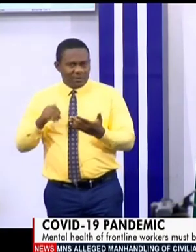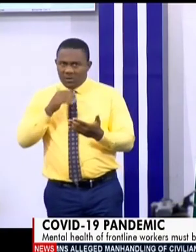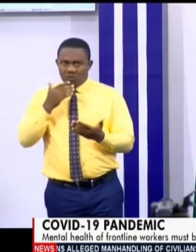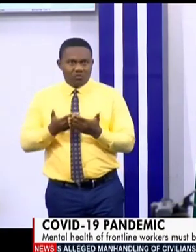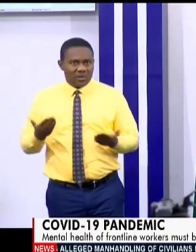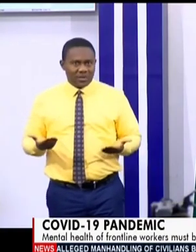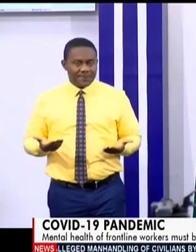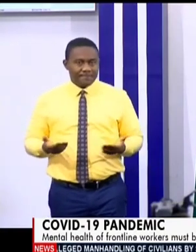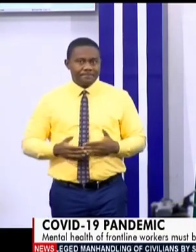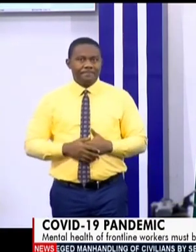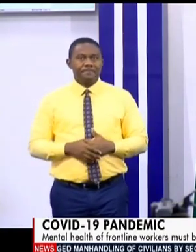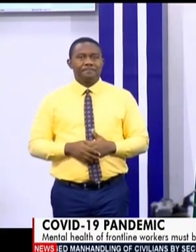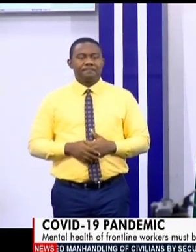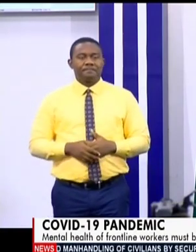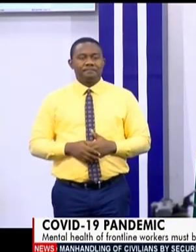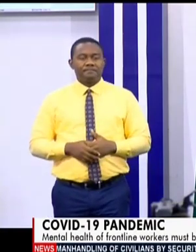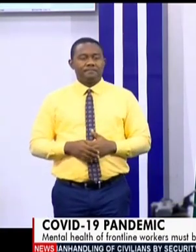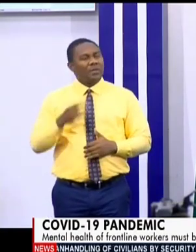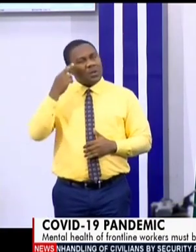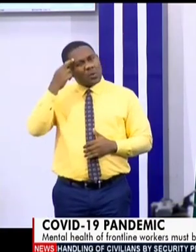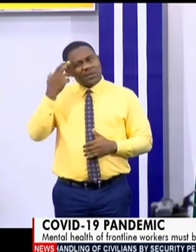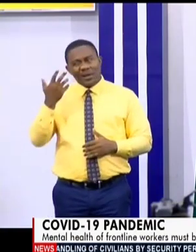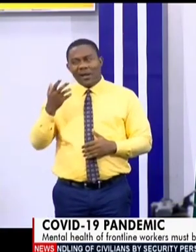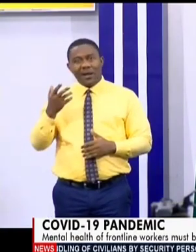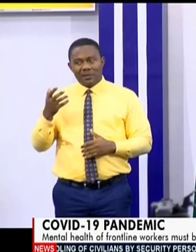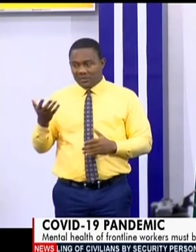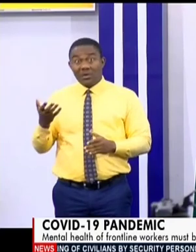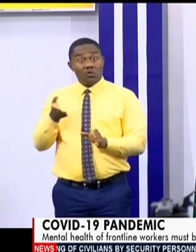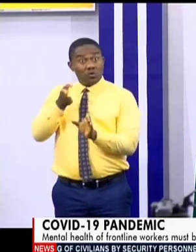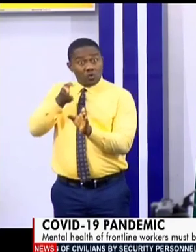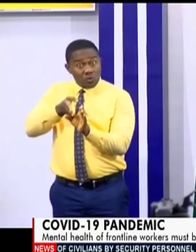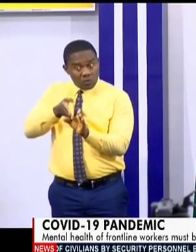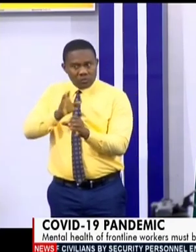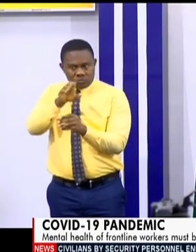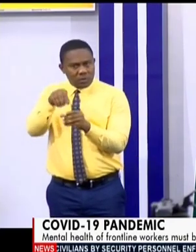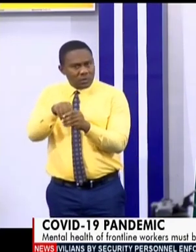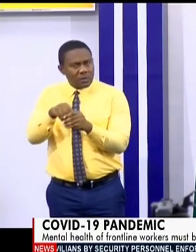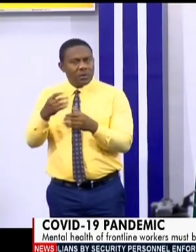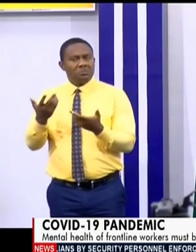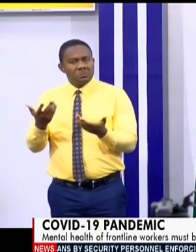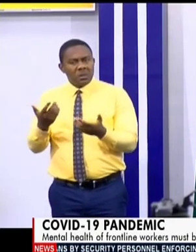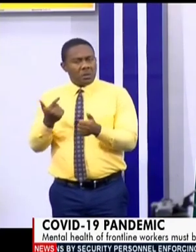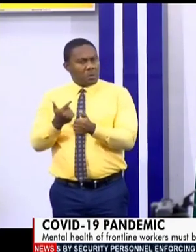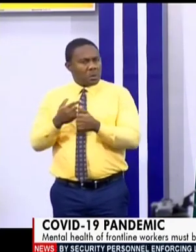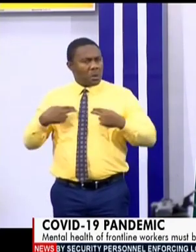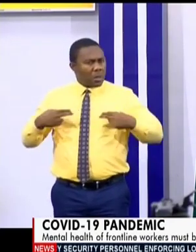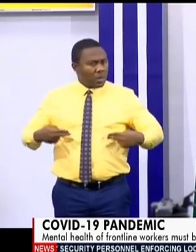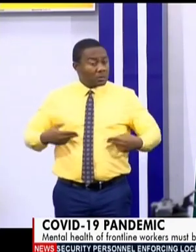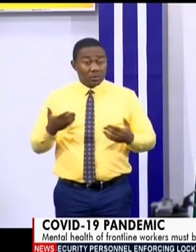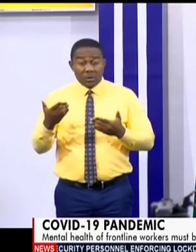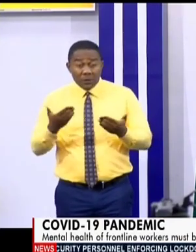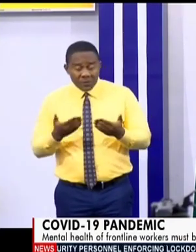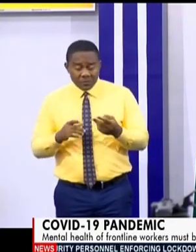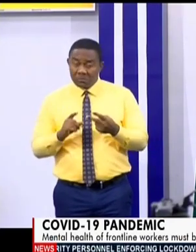And that is why the inclusion of psychologists with Ghana Health Service, the Ministry of